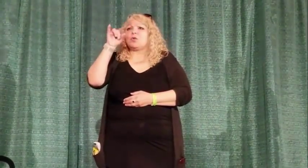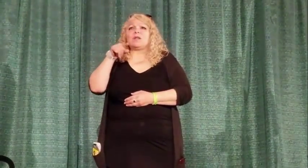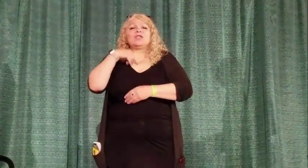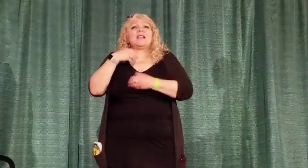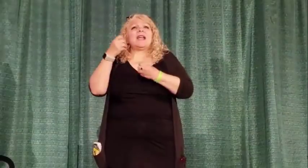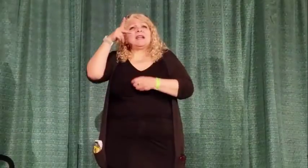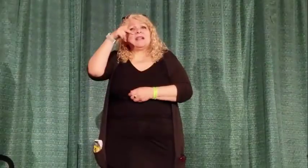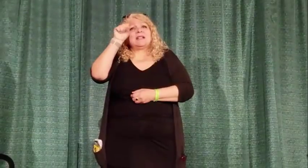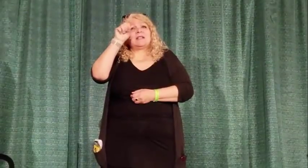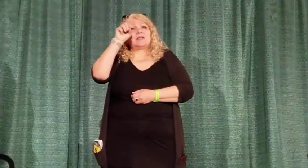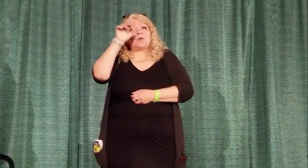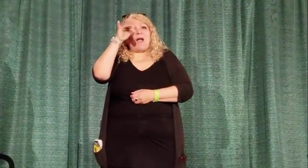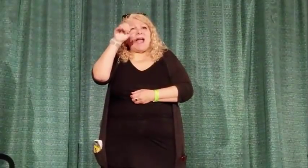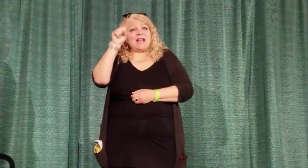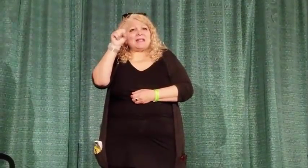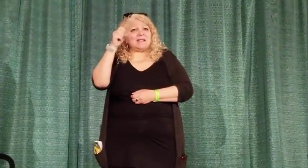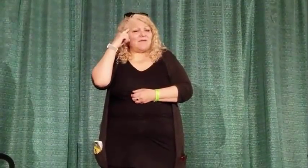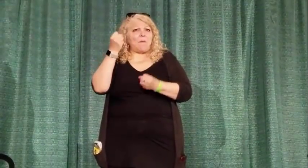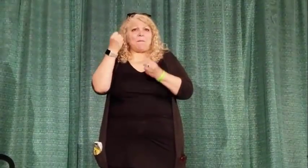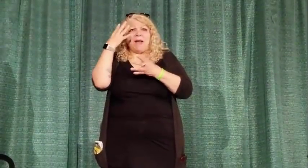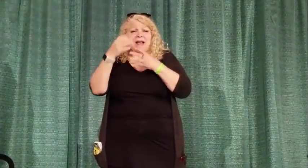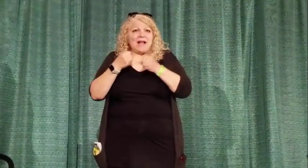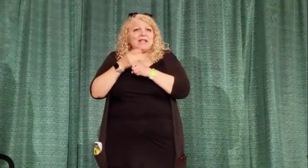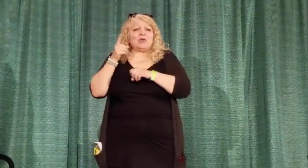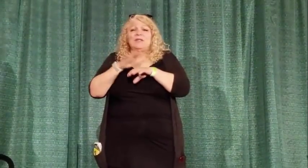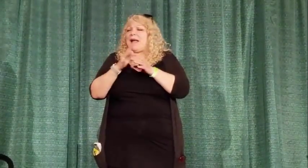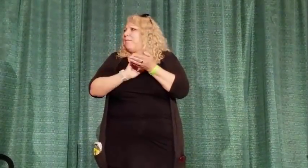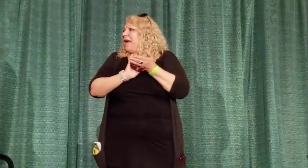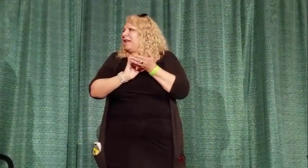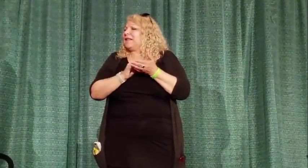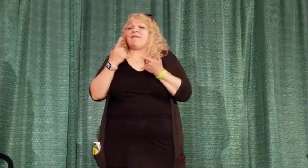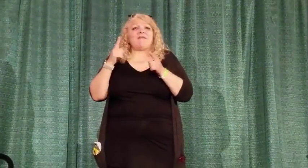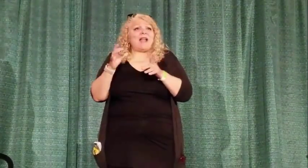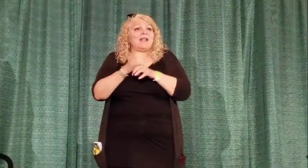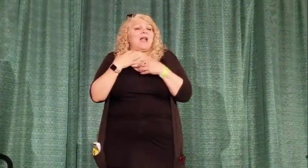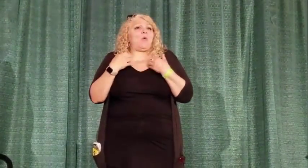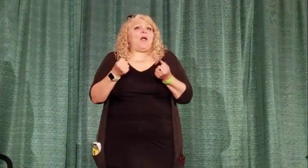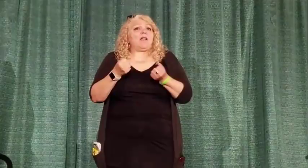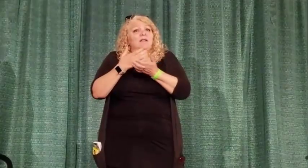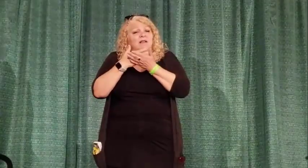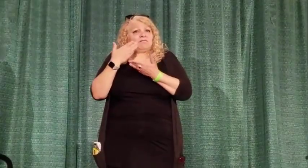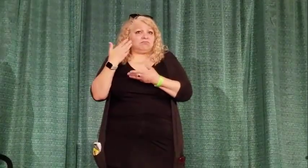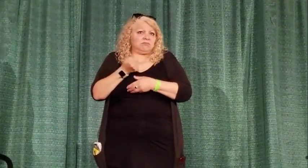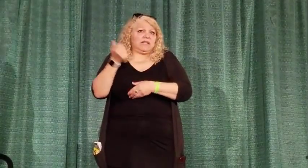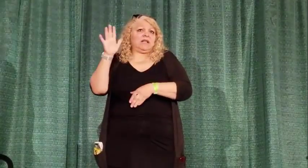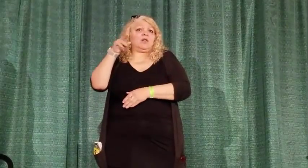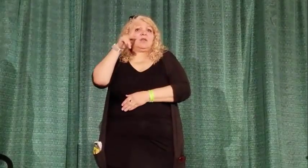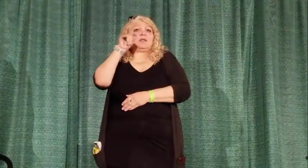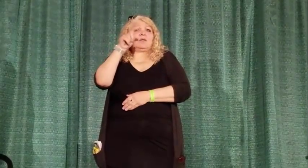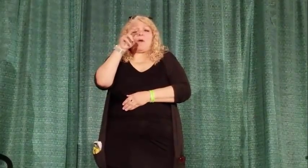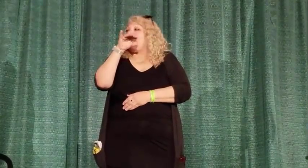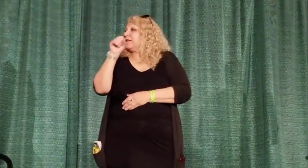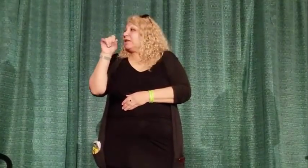in bed for 30 years with psoriatic arthritis on medications, finally get well and get rid of their psoriasis. Or John